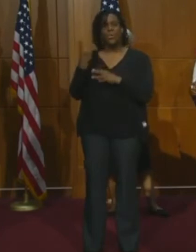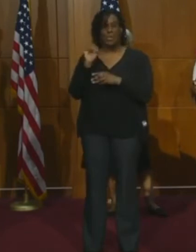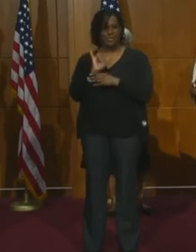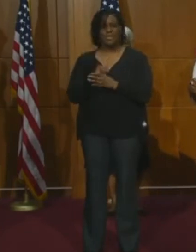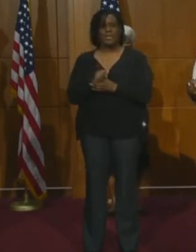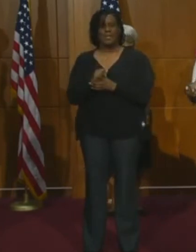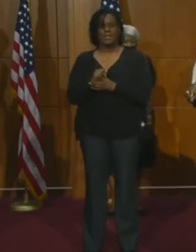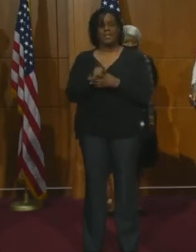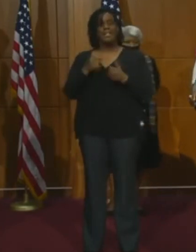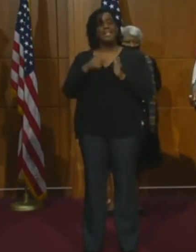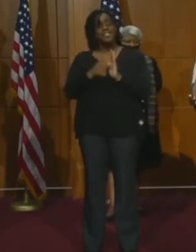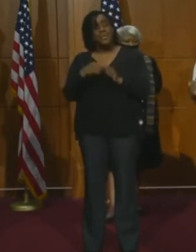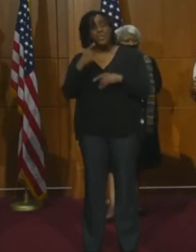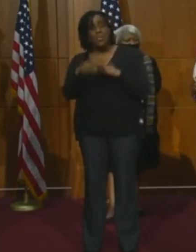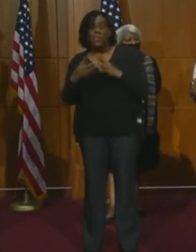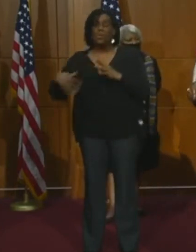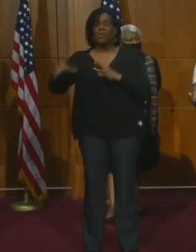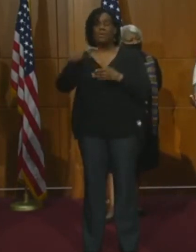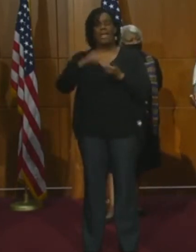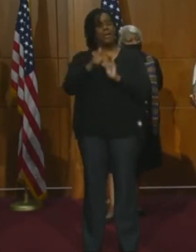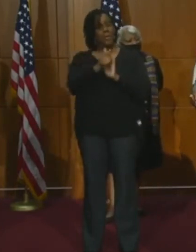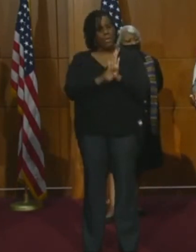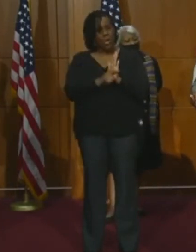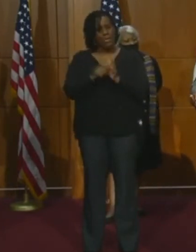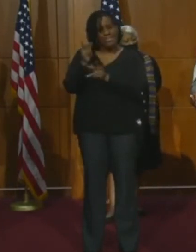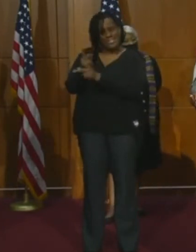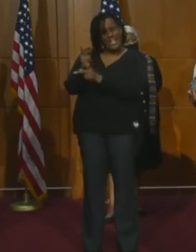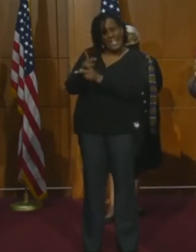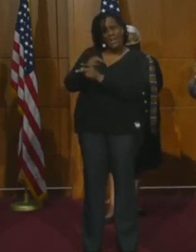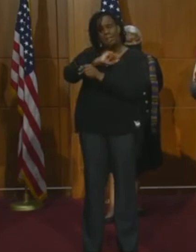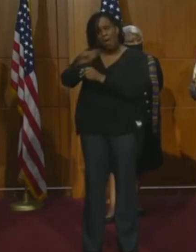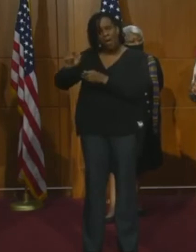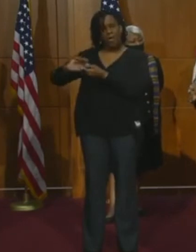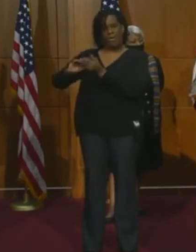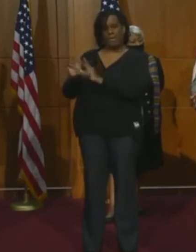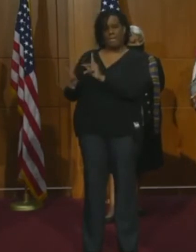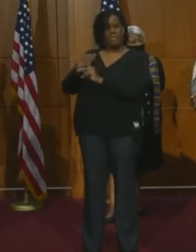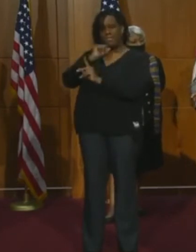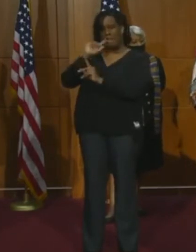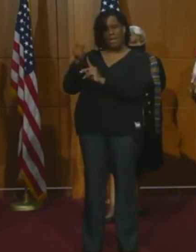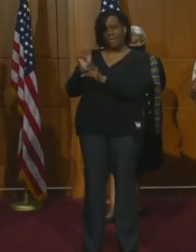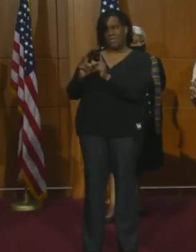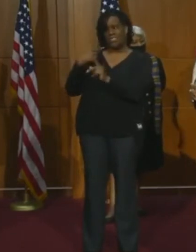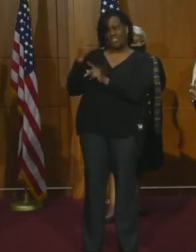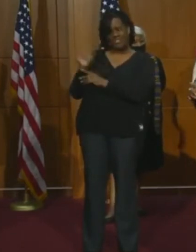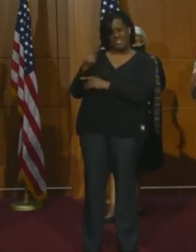serve all of its constituents, not just those who look like them. Let us show the world that we can be a